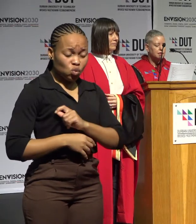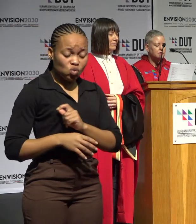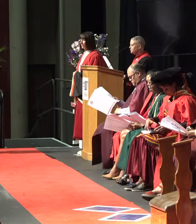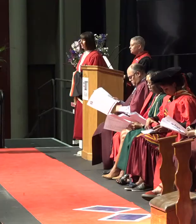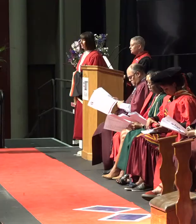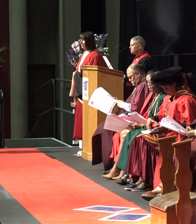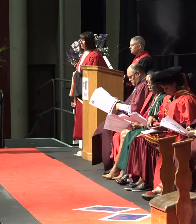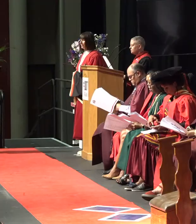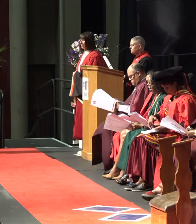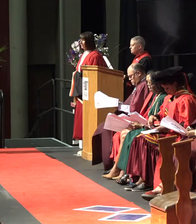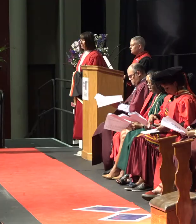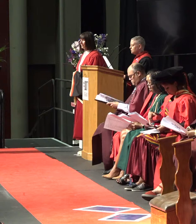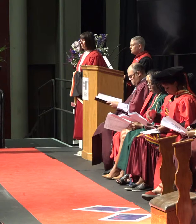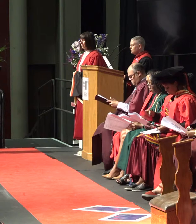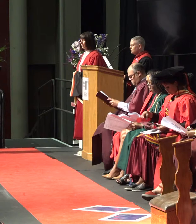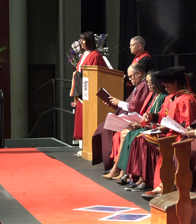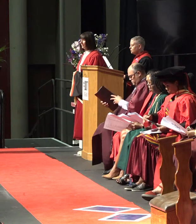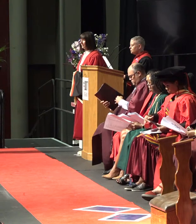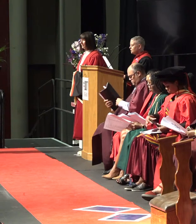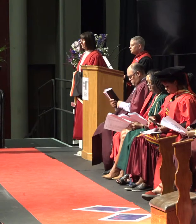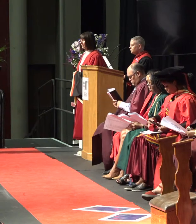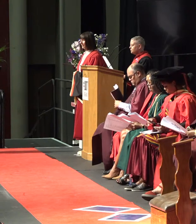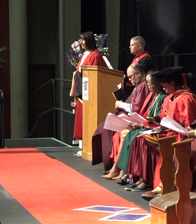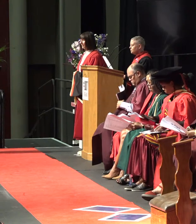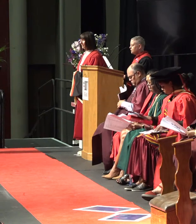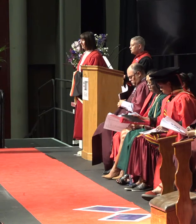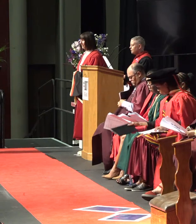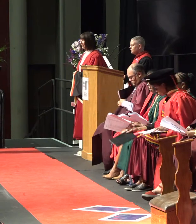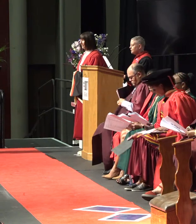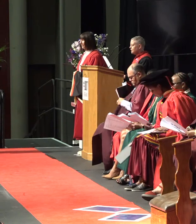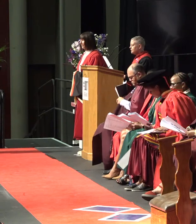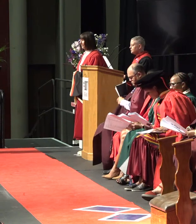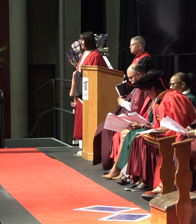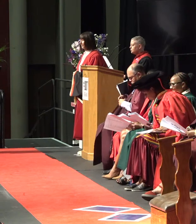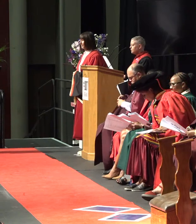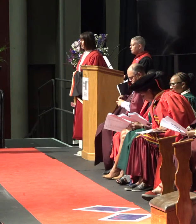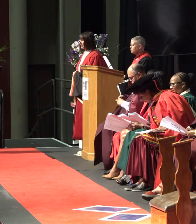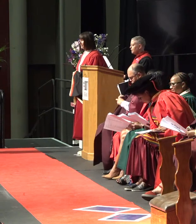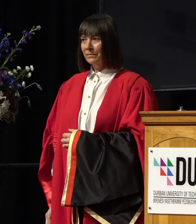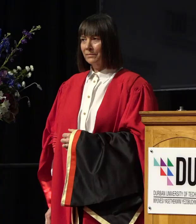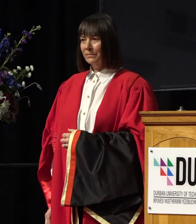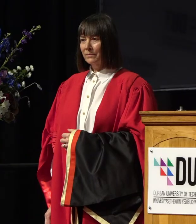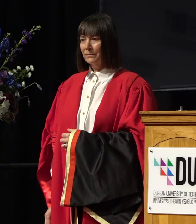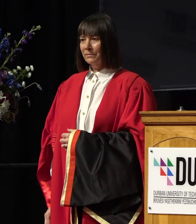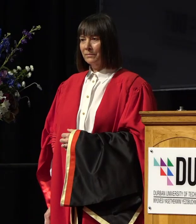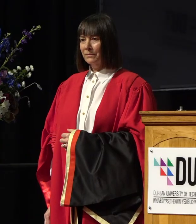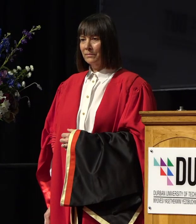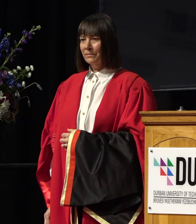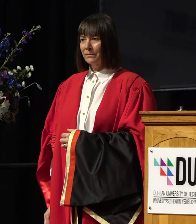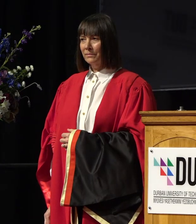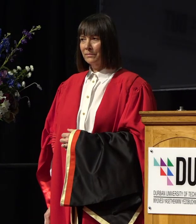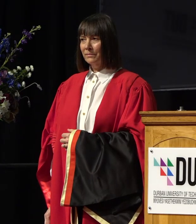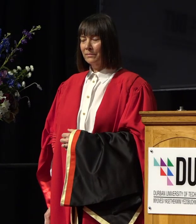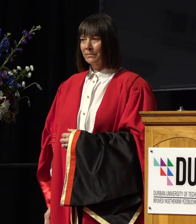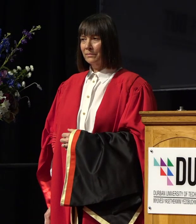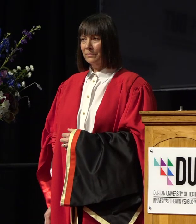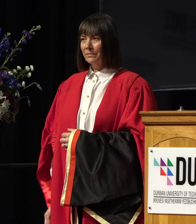and interviewer. Virtual interview recordings were analyzed to create poetic